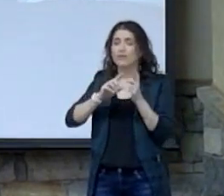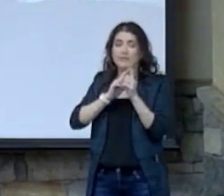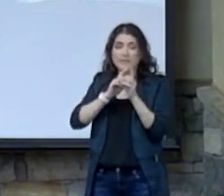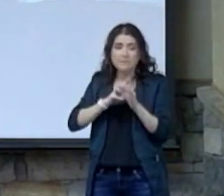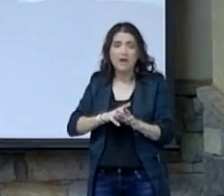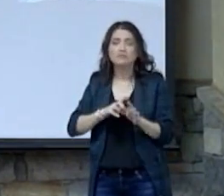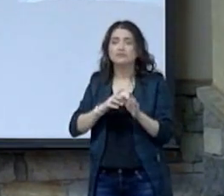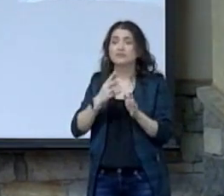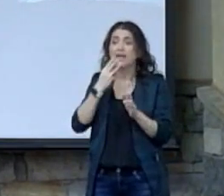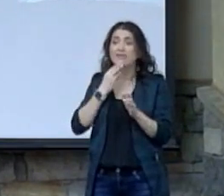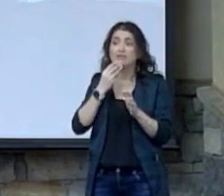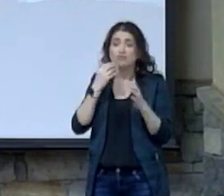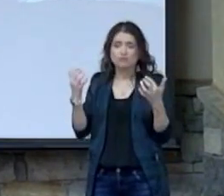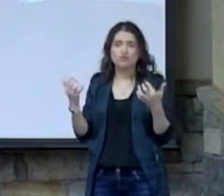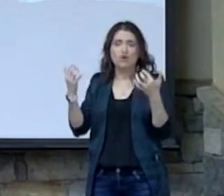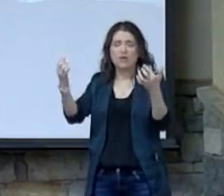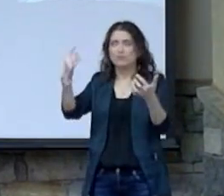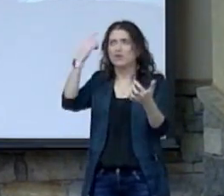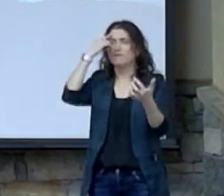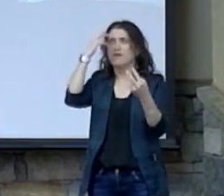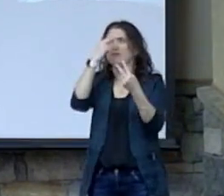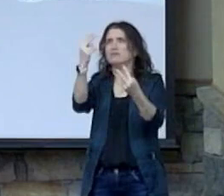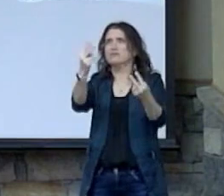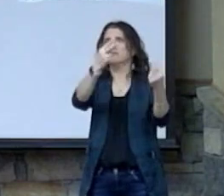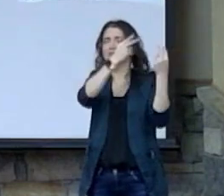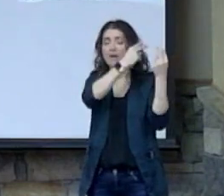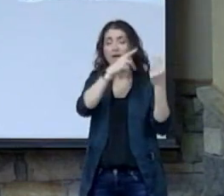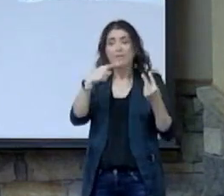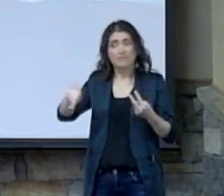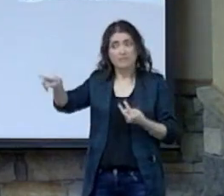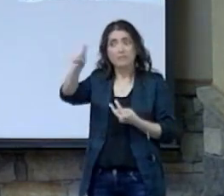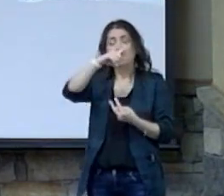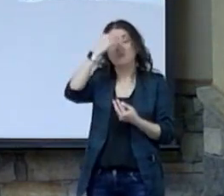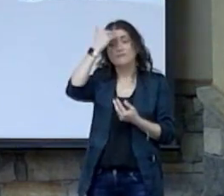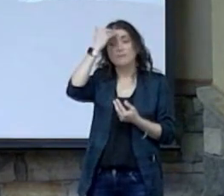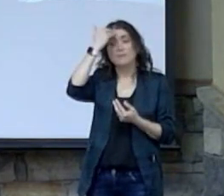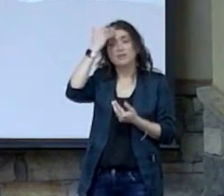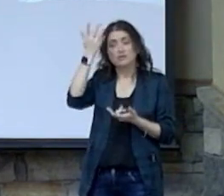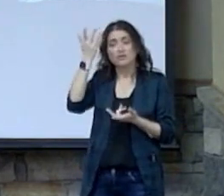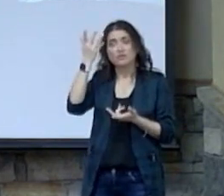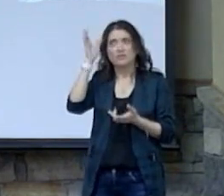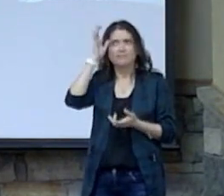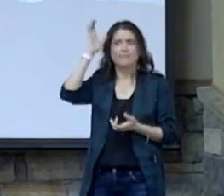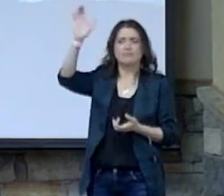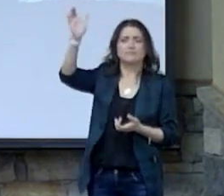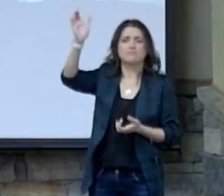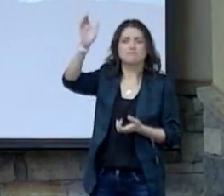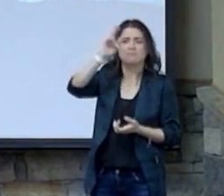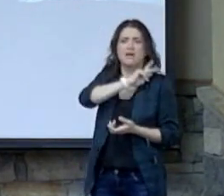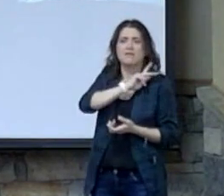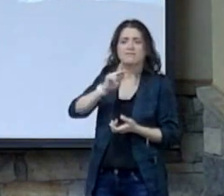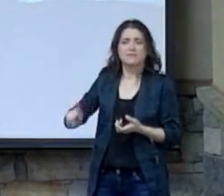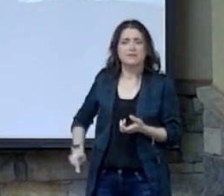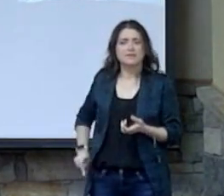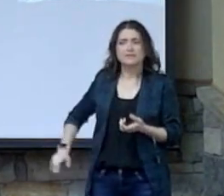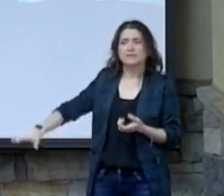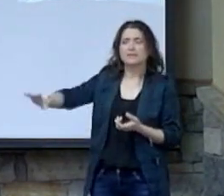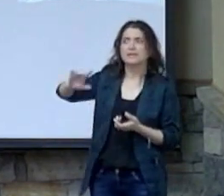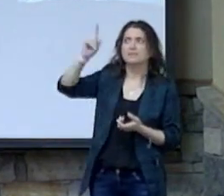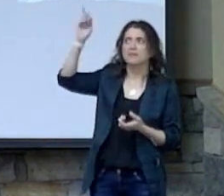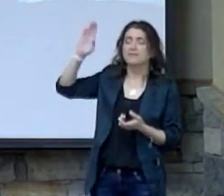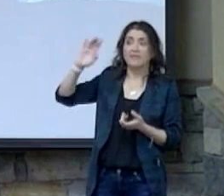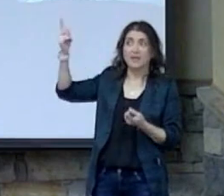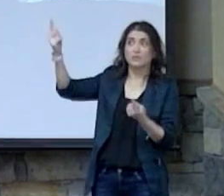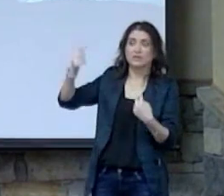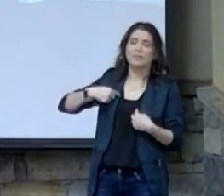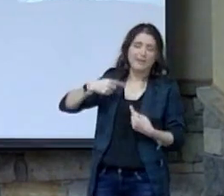audience would have had in their minds. They were familiar with this concept of God's kingdom, that it was coming. Now, they misunderstood